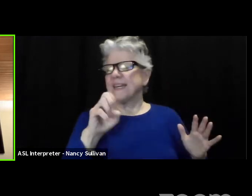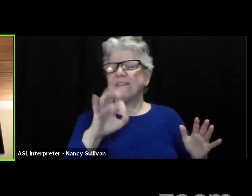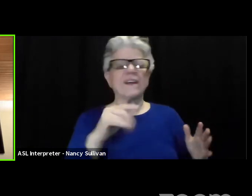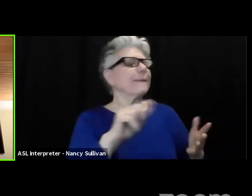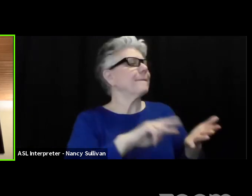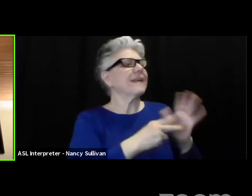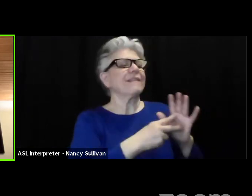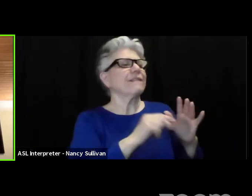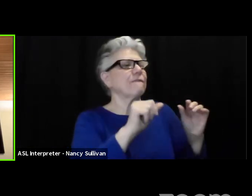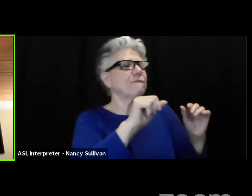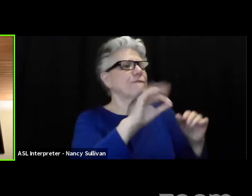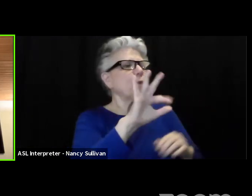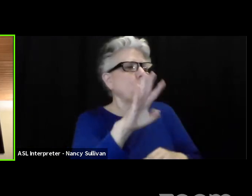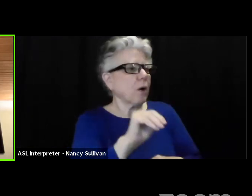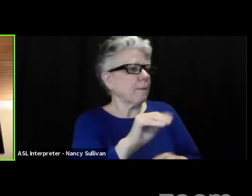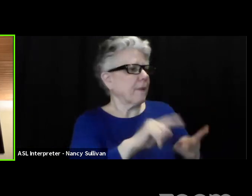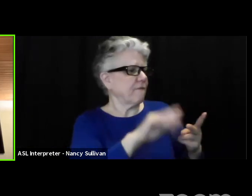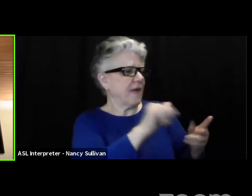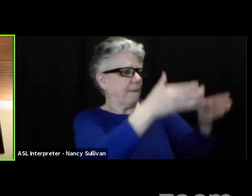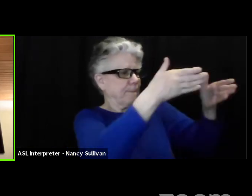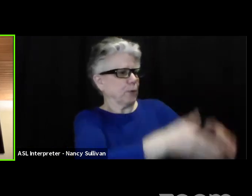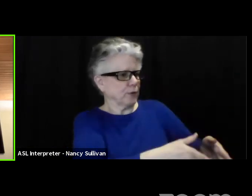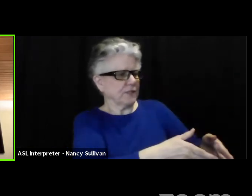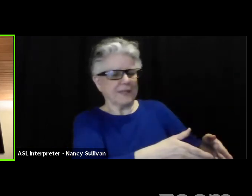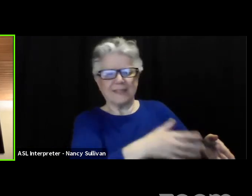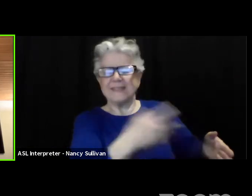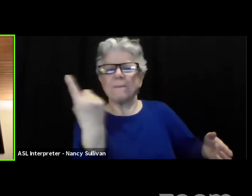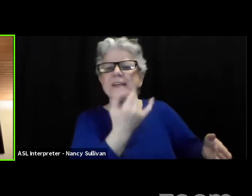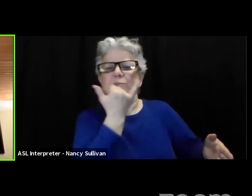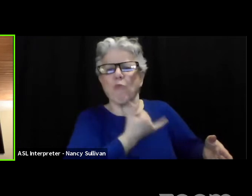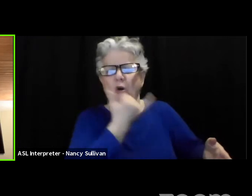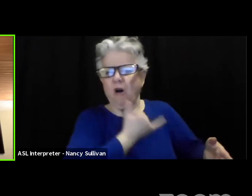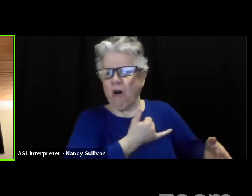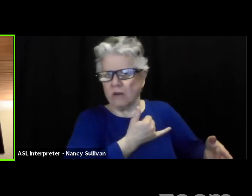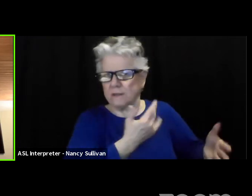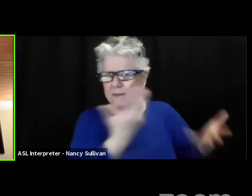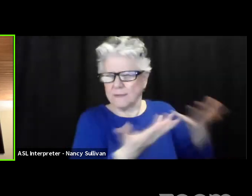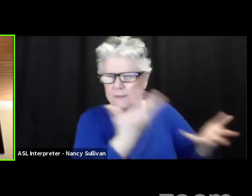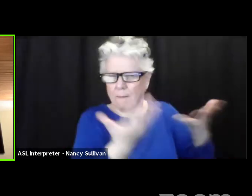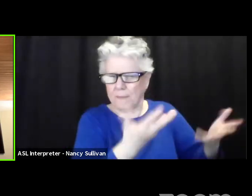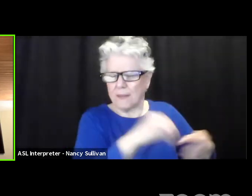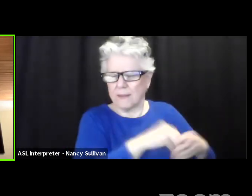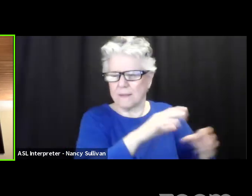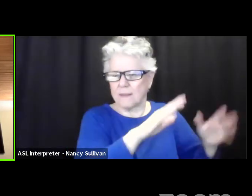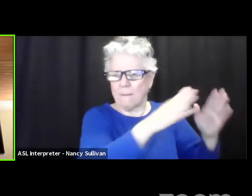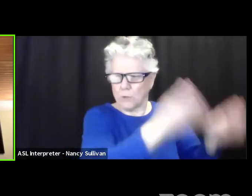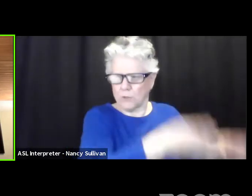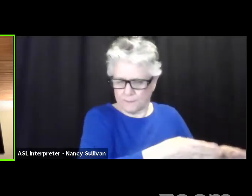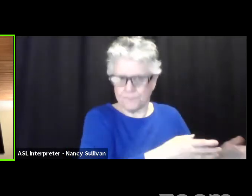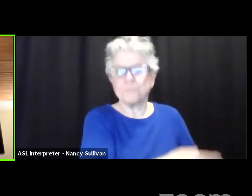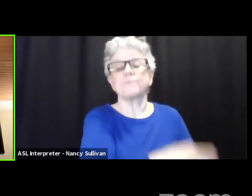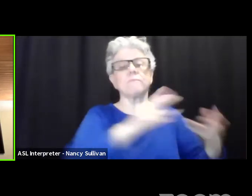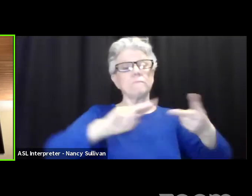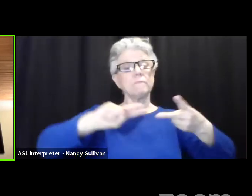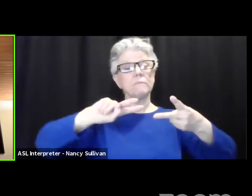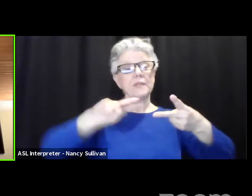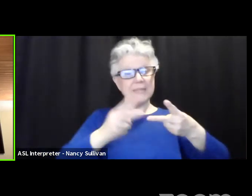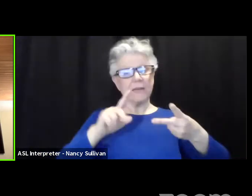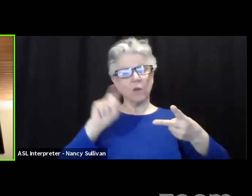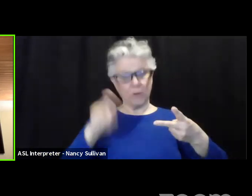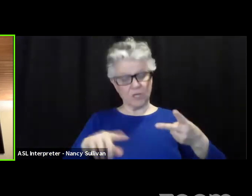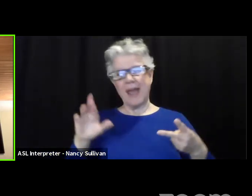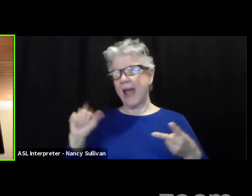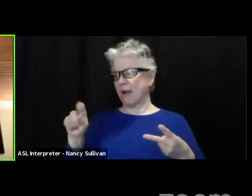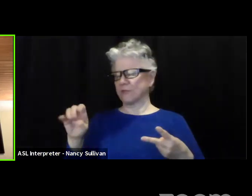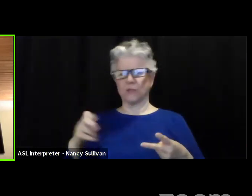form of that being. So the second question. According to Aristotle, what exactly is